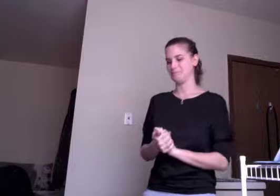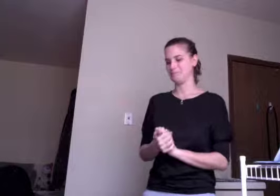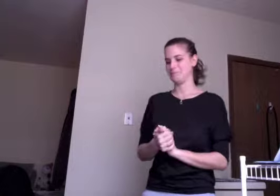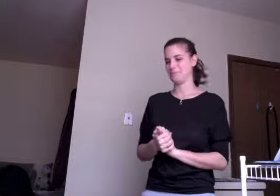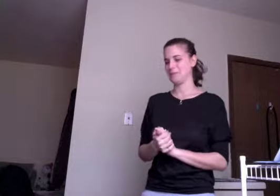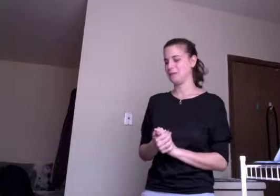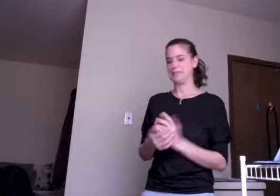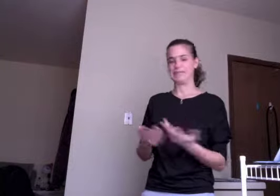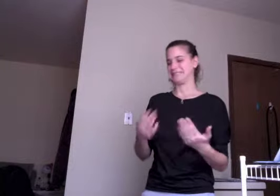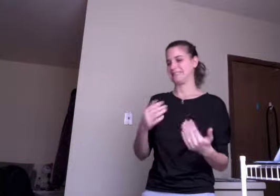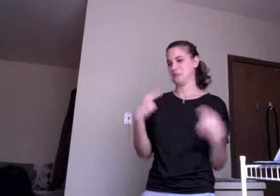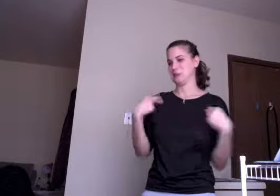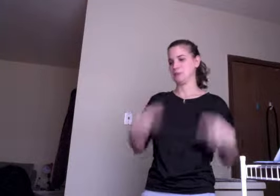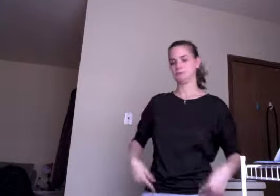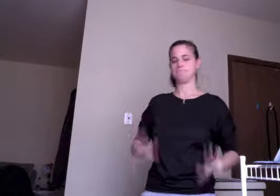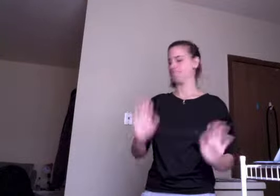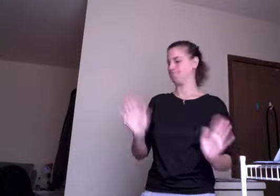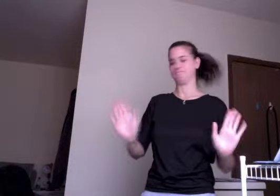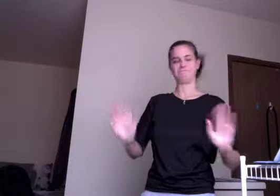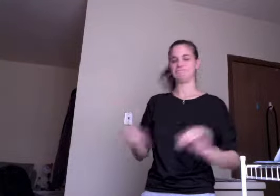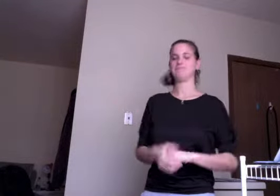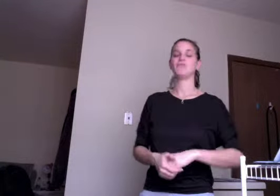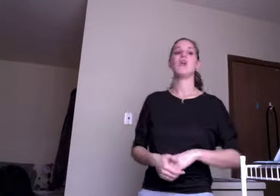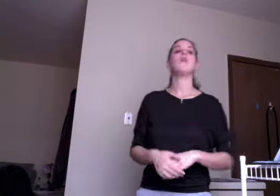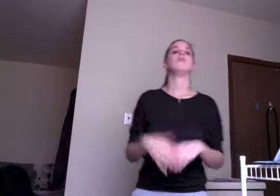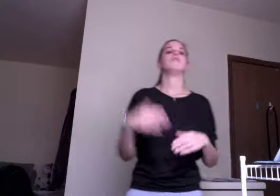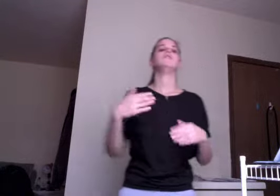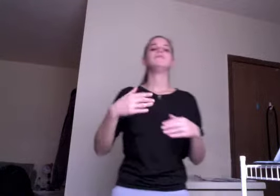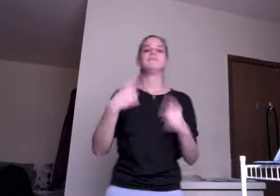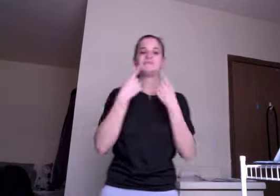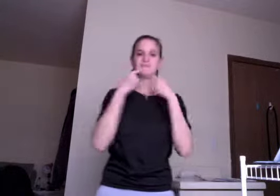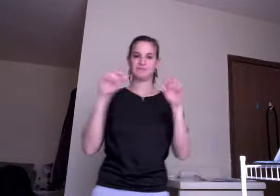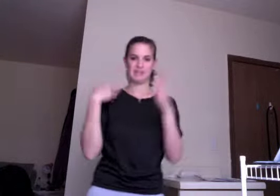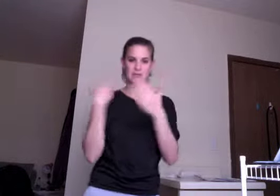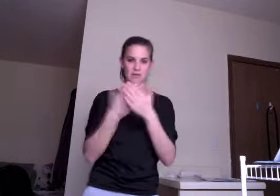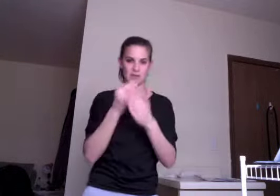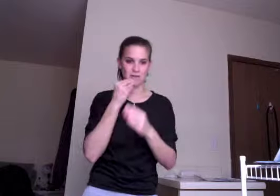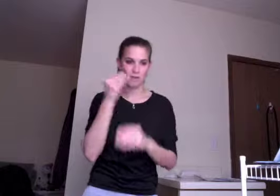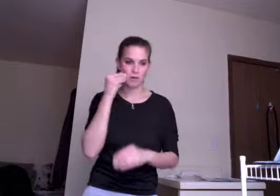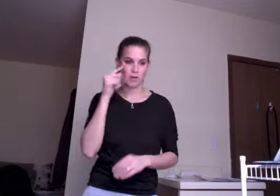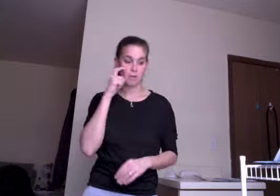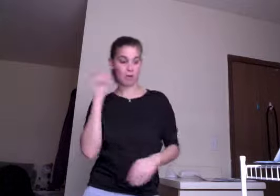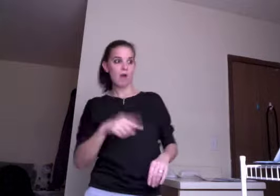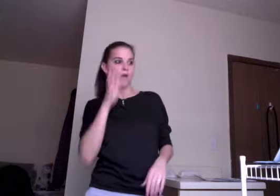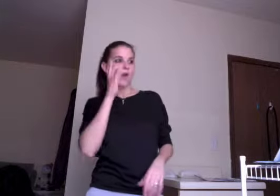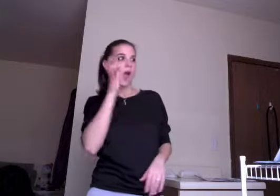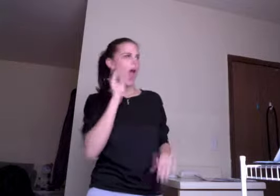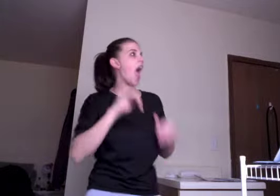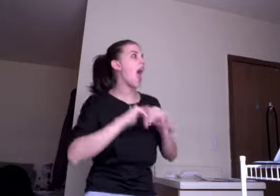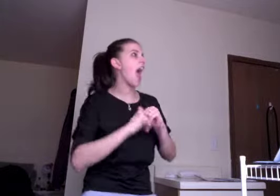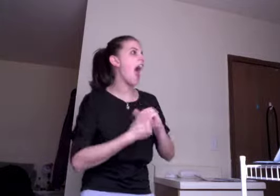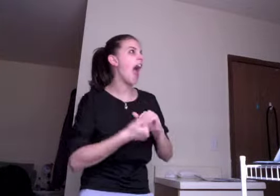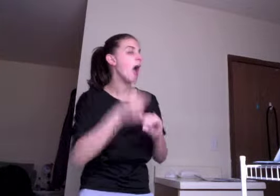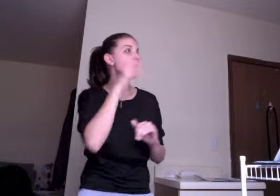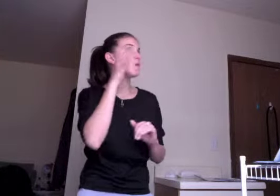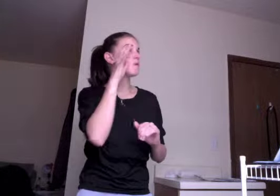then we got home and we see the cat and she goes mom how do cats do it and I go oh it's the same it's basically the same and then she got all caught up in the legs but how